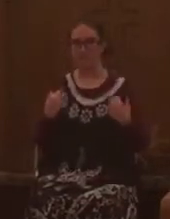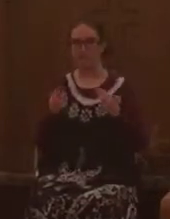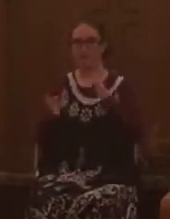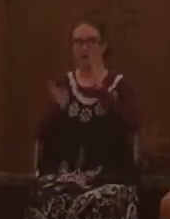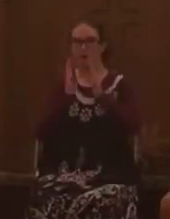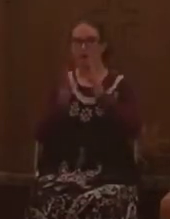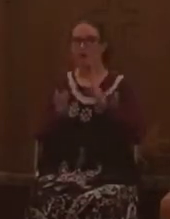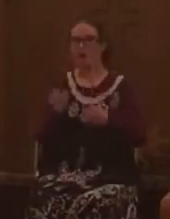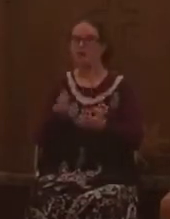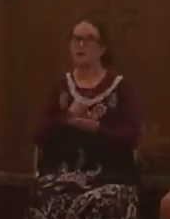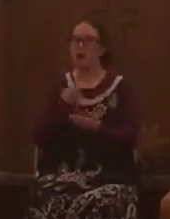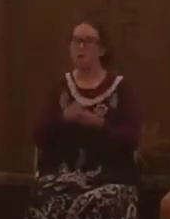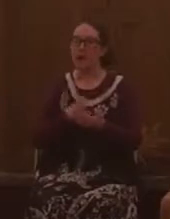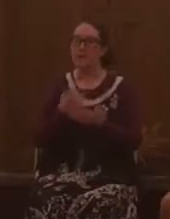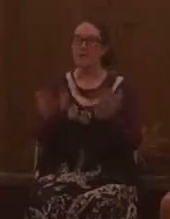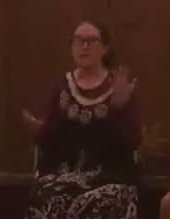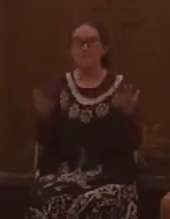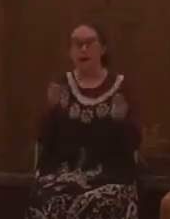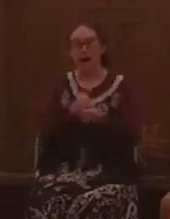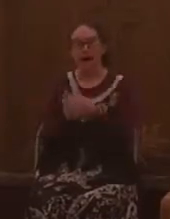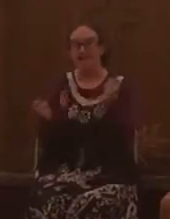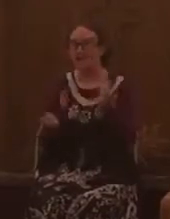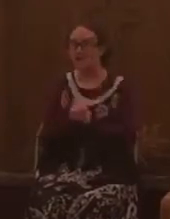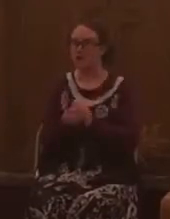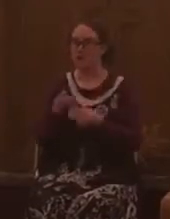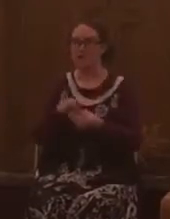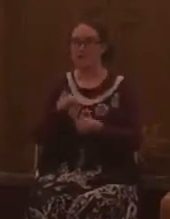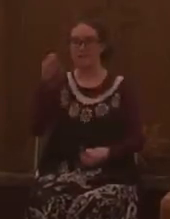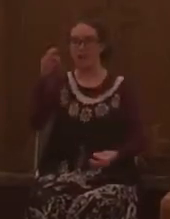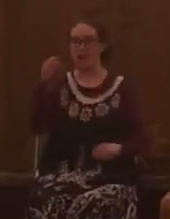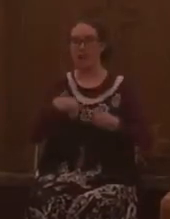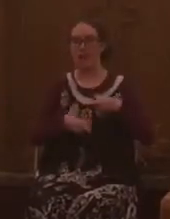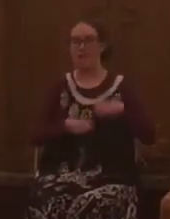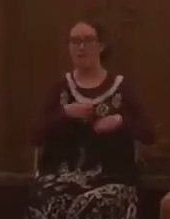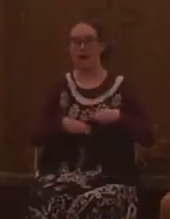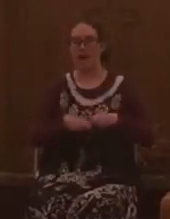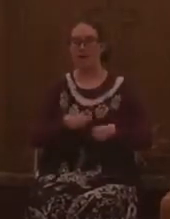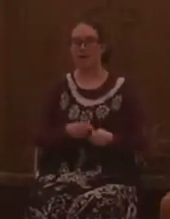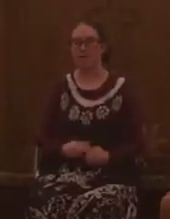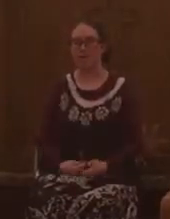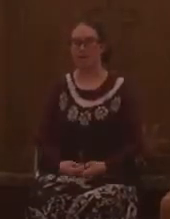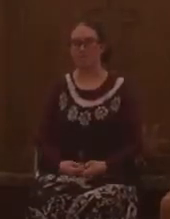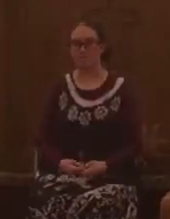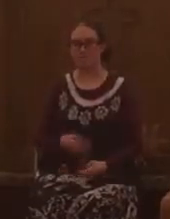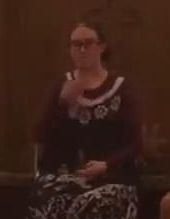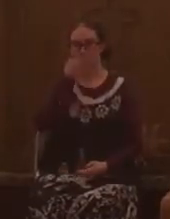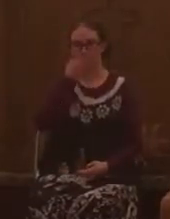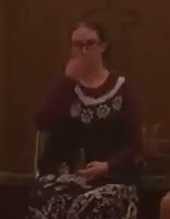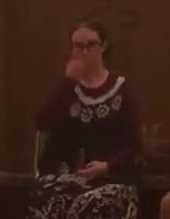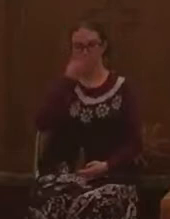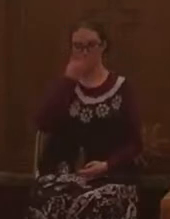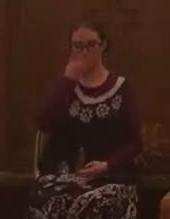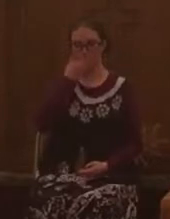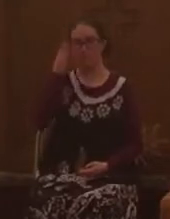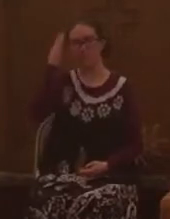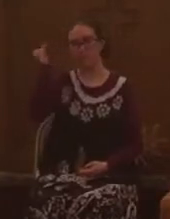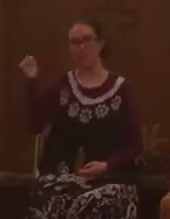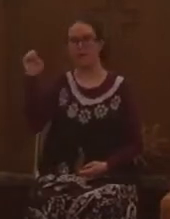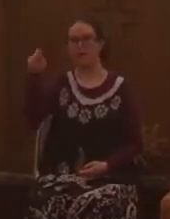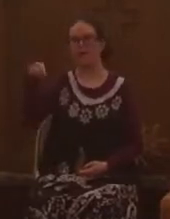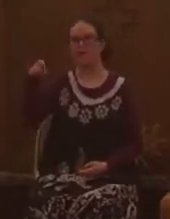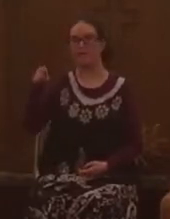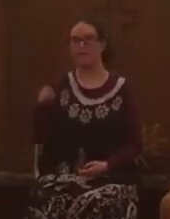powers, against the rulers of the darkness of this world, against spiritual wickedness in high places. This is